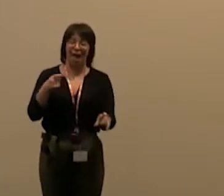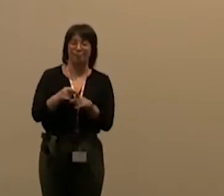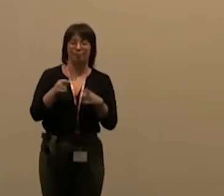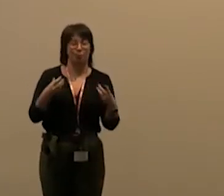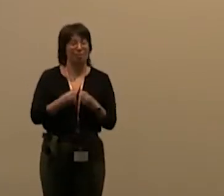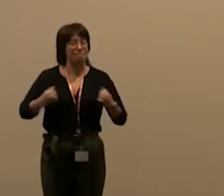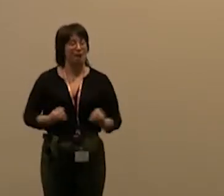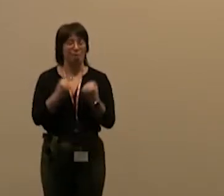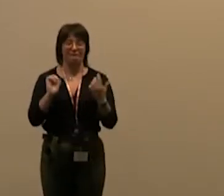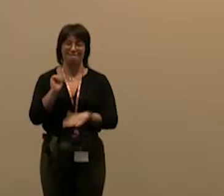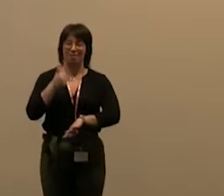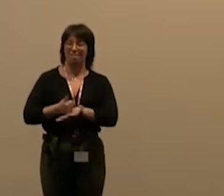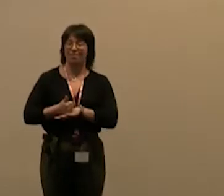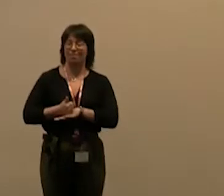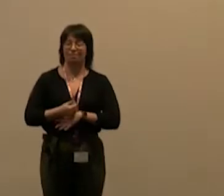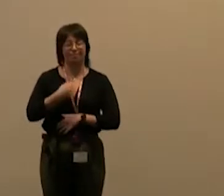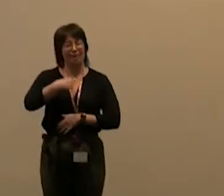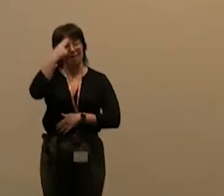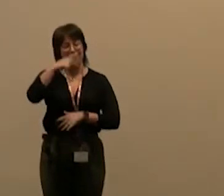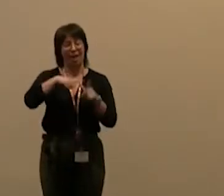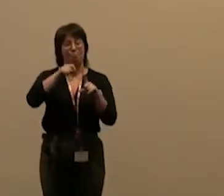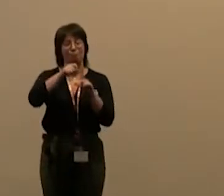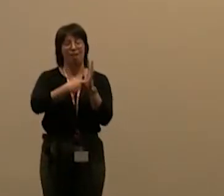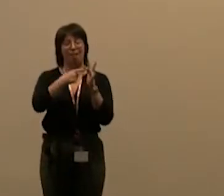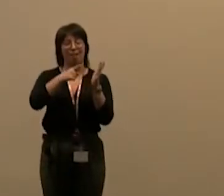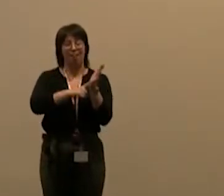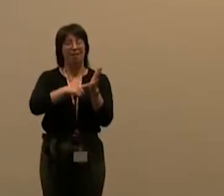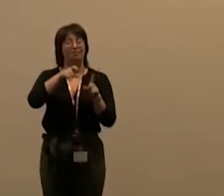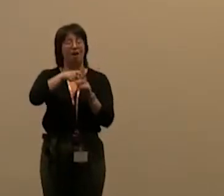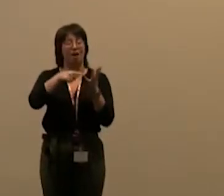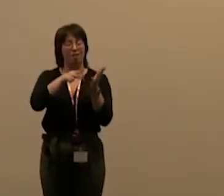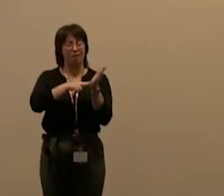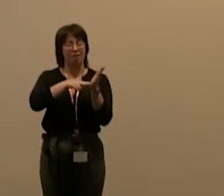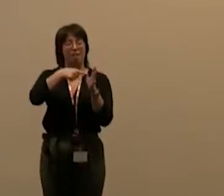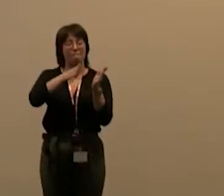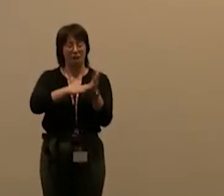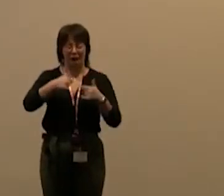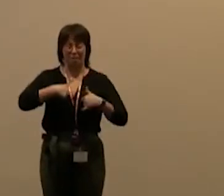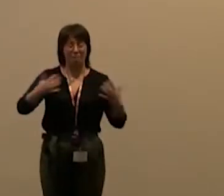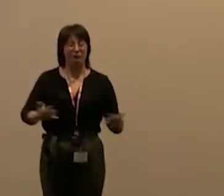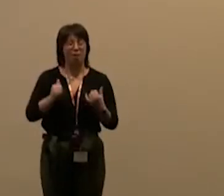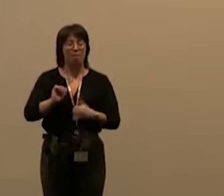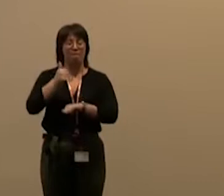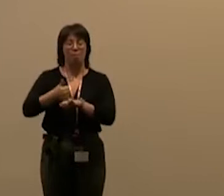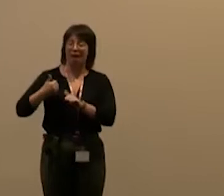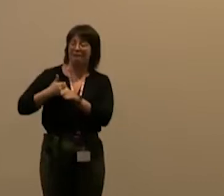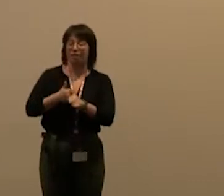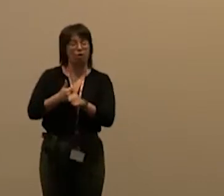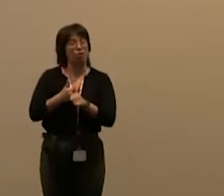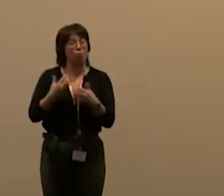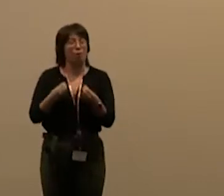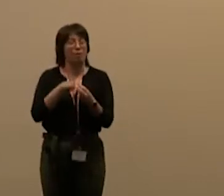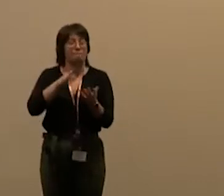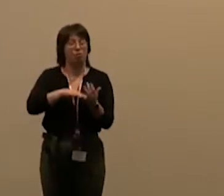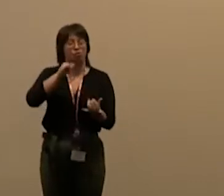Power Platform. My name is April Dunnam, and I am a Power Platform advocate at Microsoft. I'm a